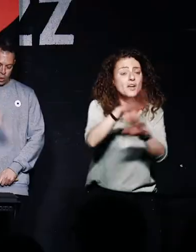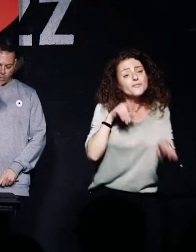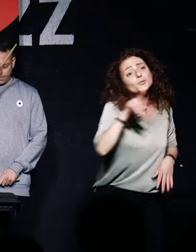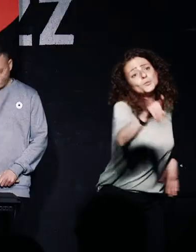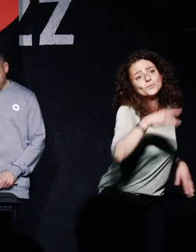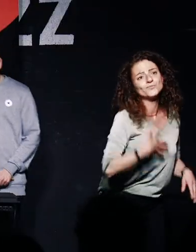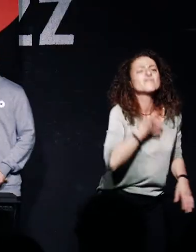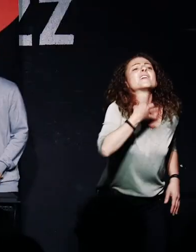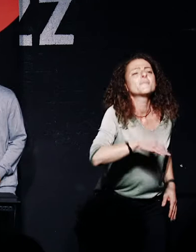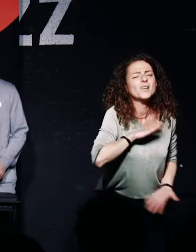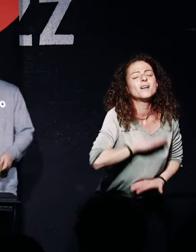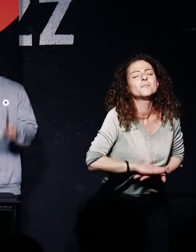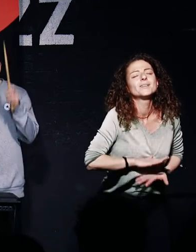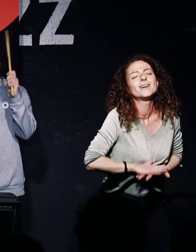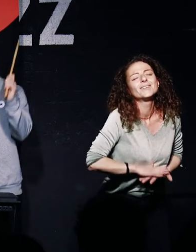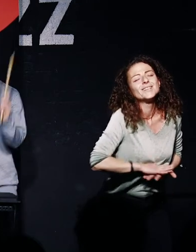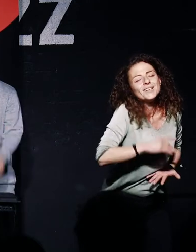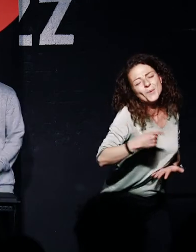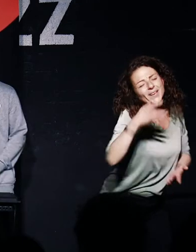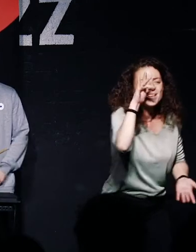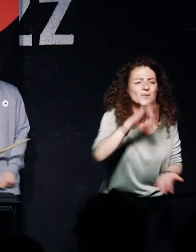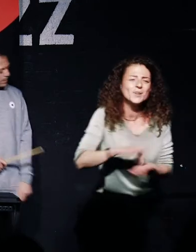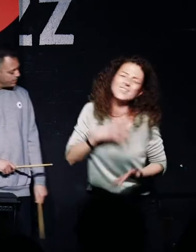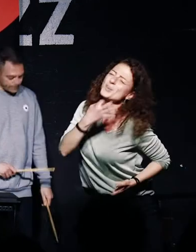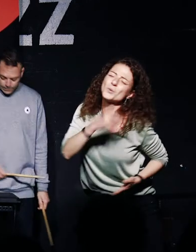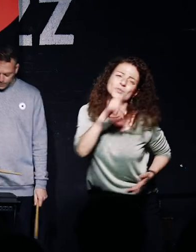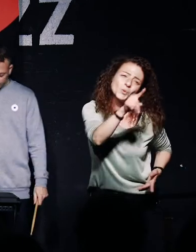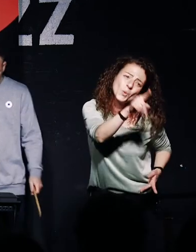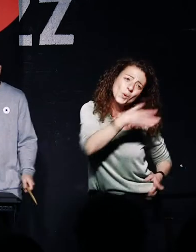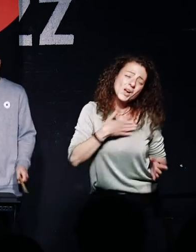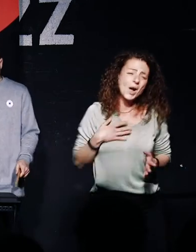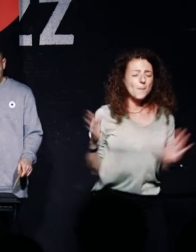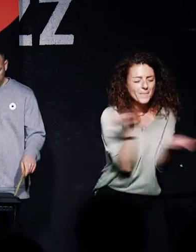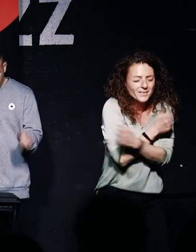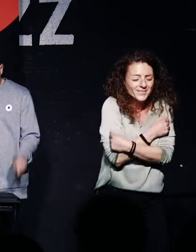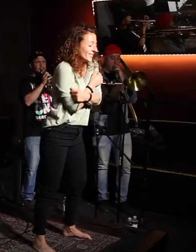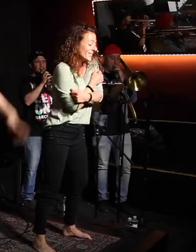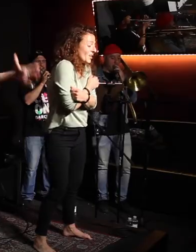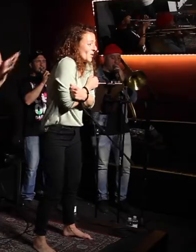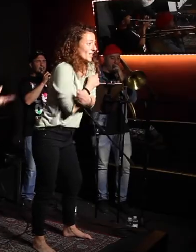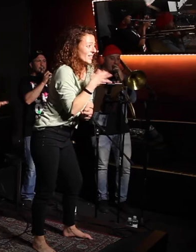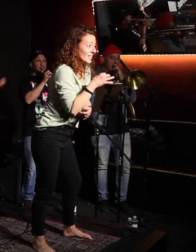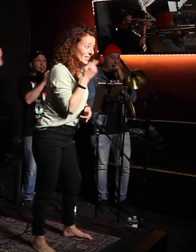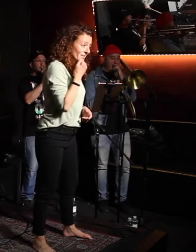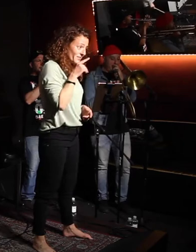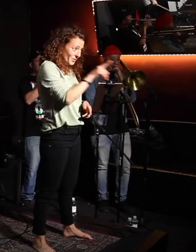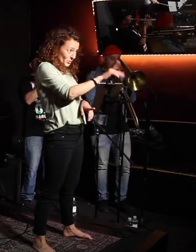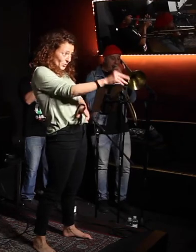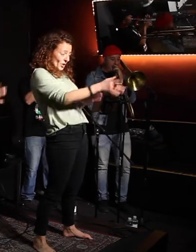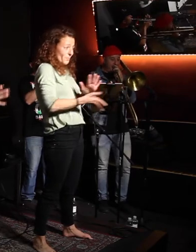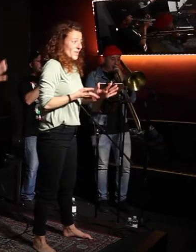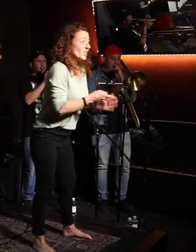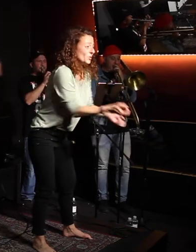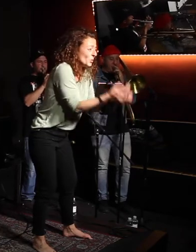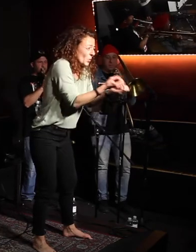For you I calm down Only when you hold me in your arms Only if you